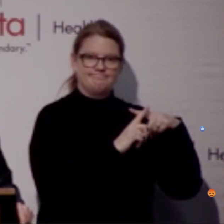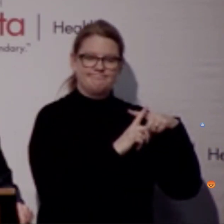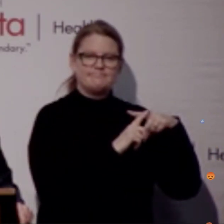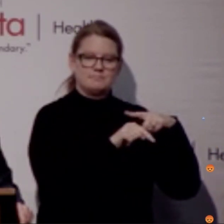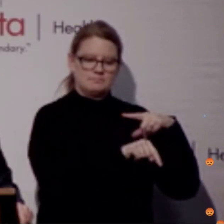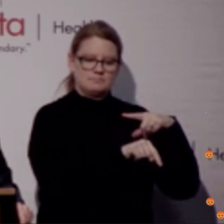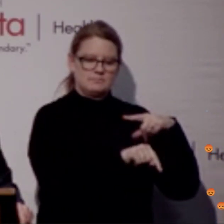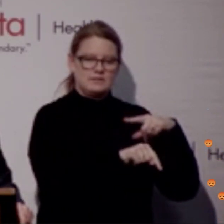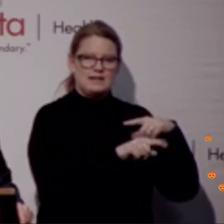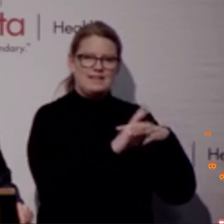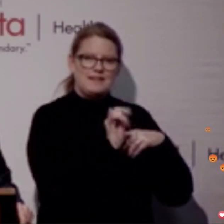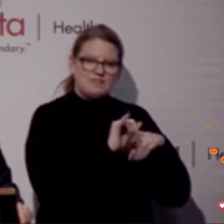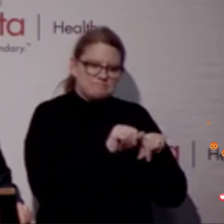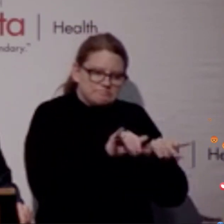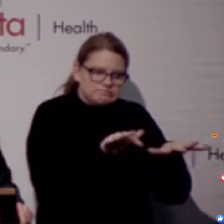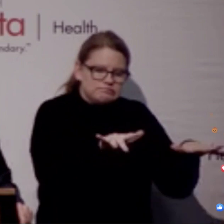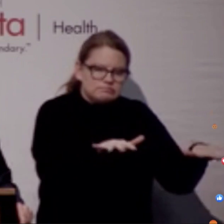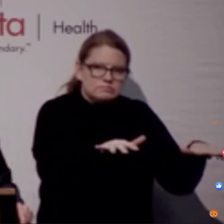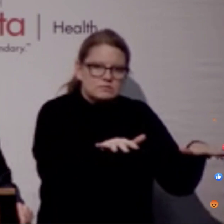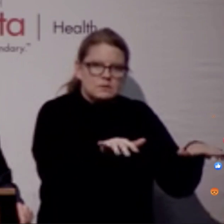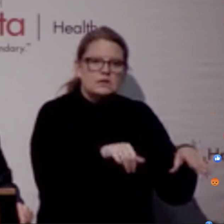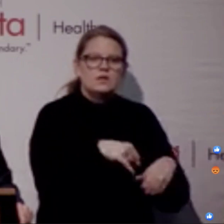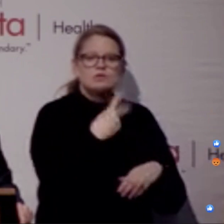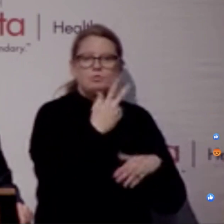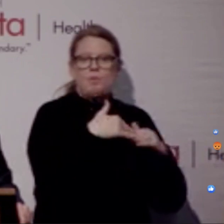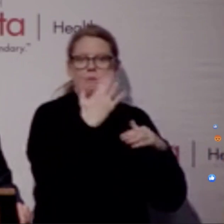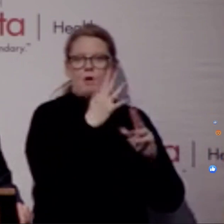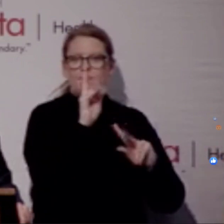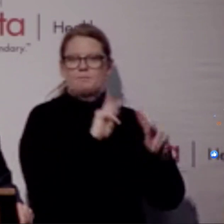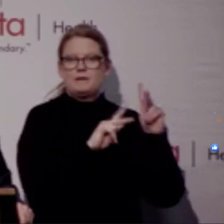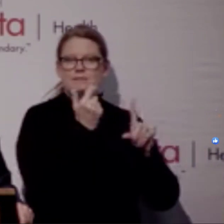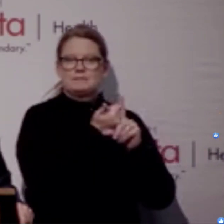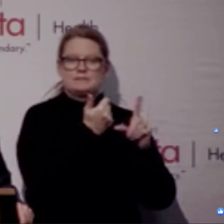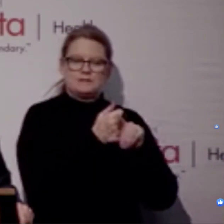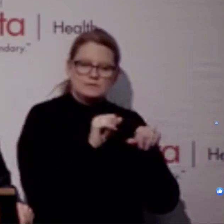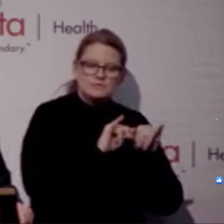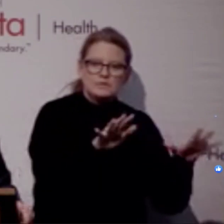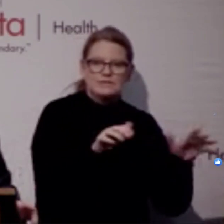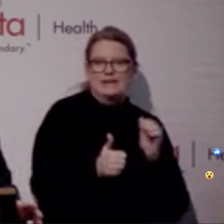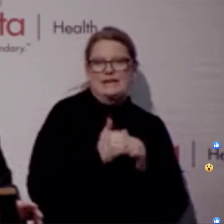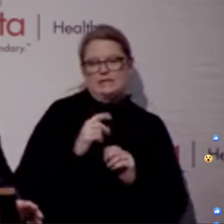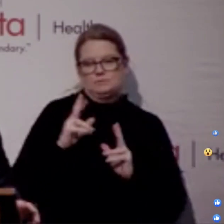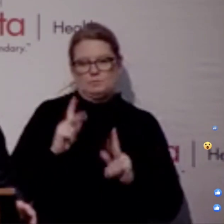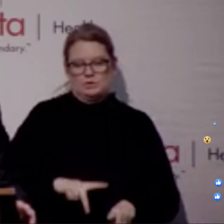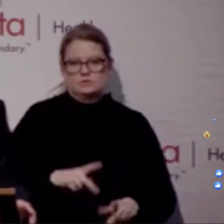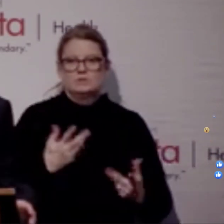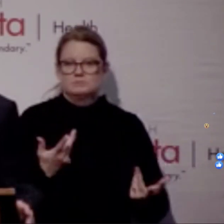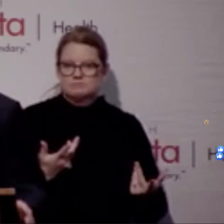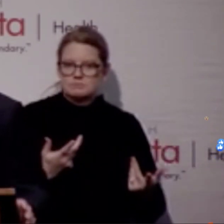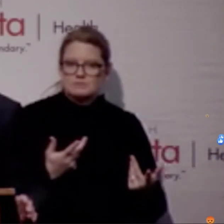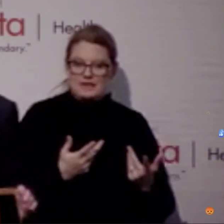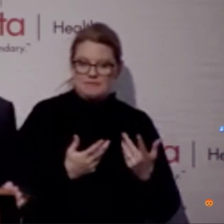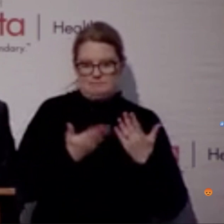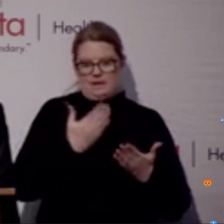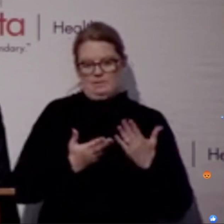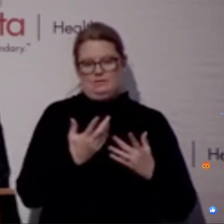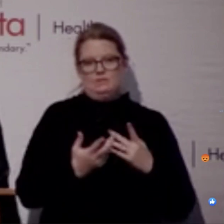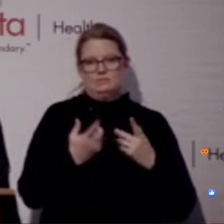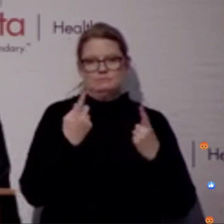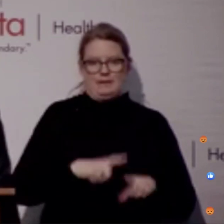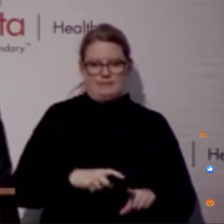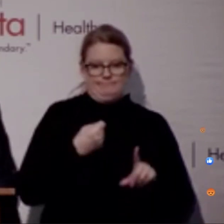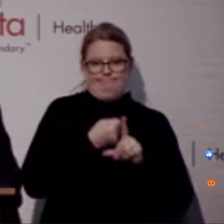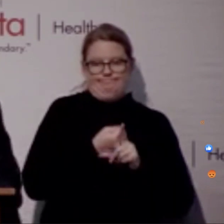the infectious nature of it, that two or more people would be infected for every person that might get it. Well, this creates a